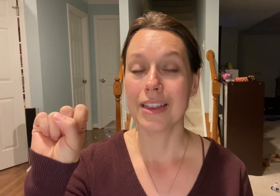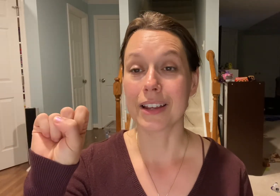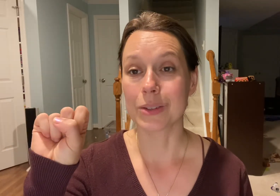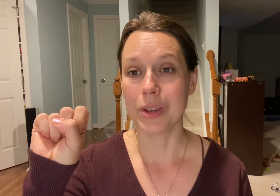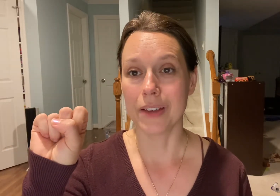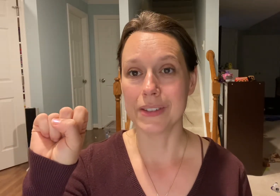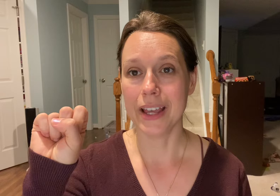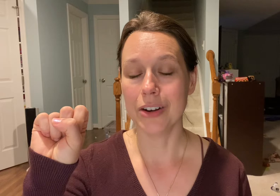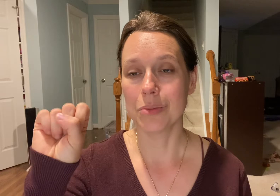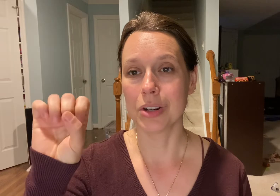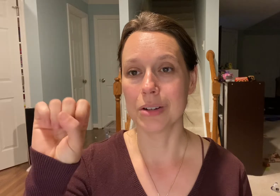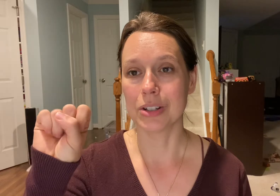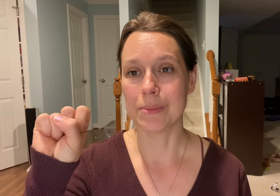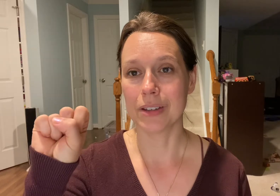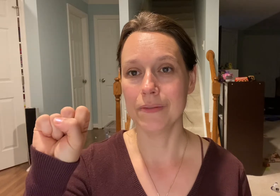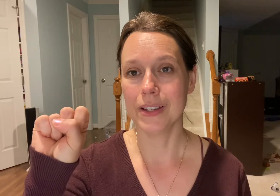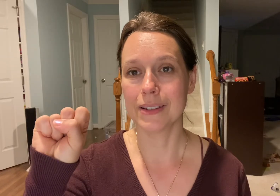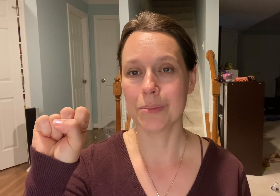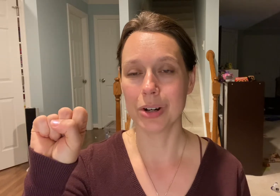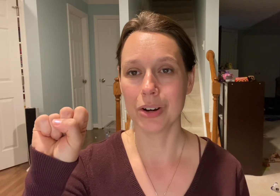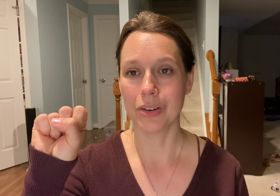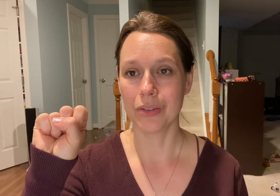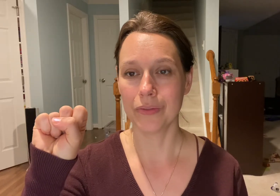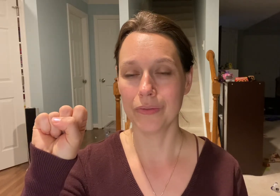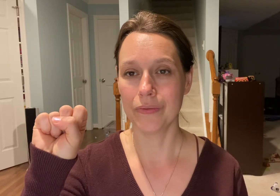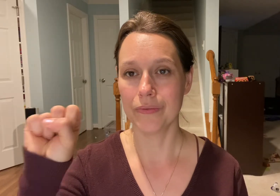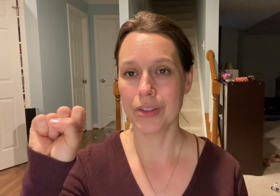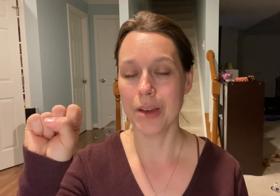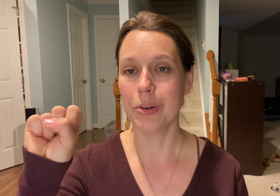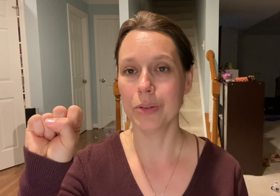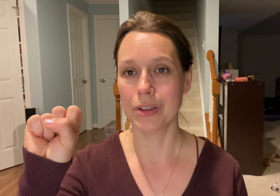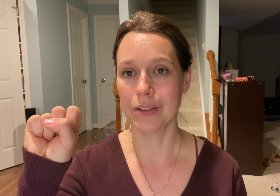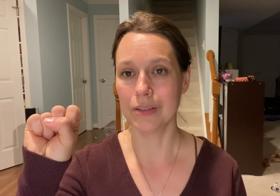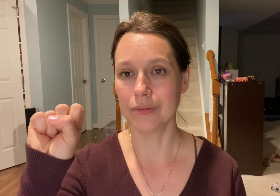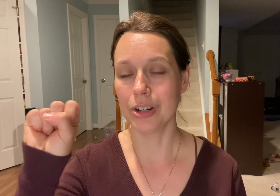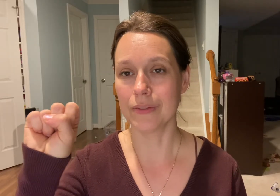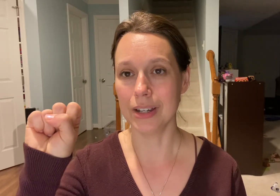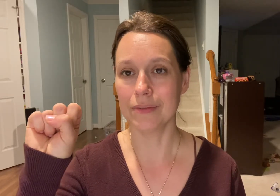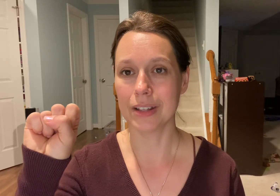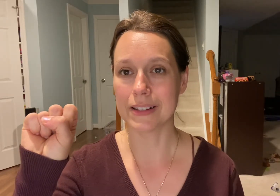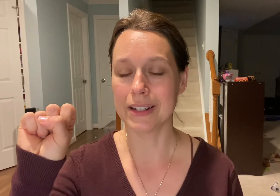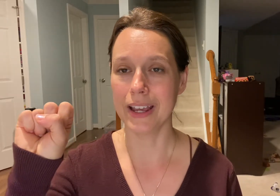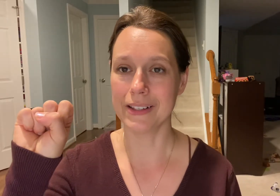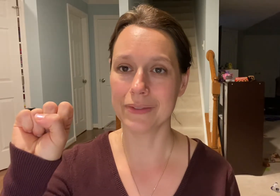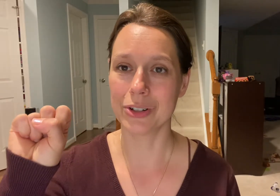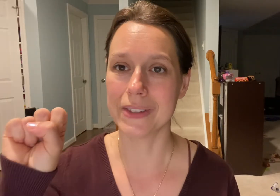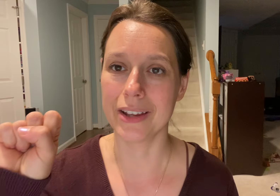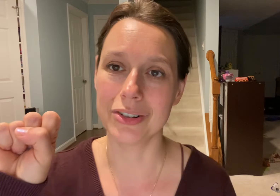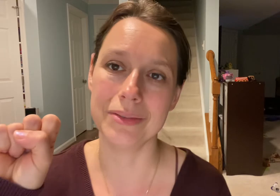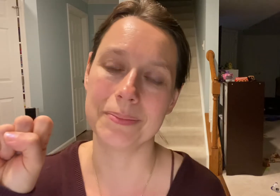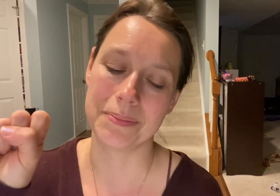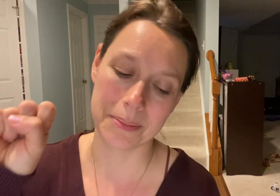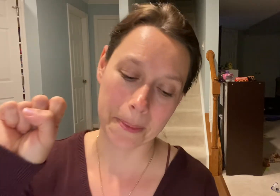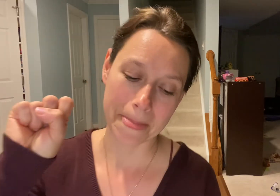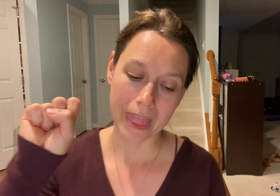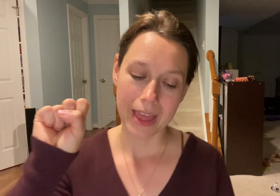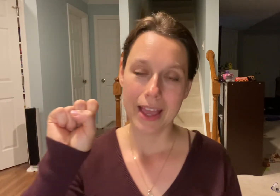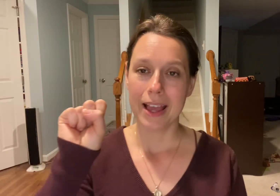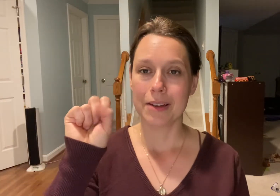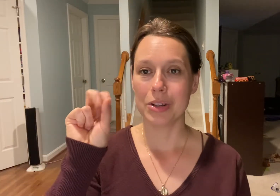Next, we have Saturn. We're gonna just make a fist and put our thumb over the front of it. That's an S for Saturn. We're going to